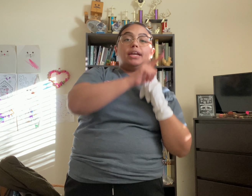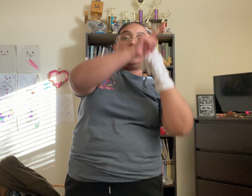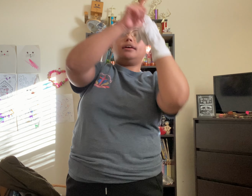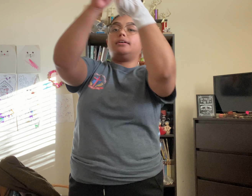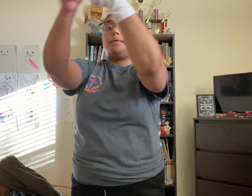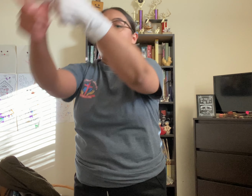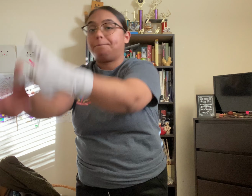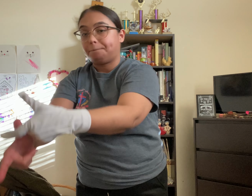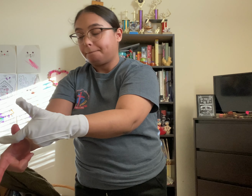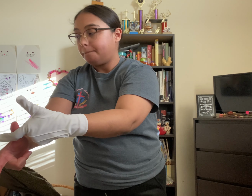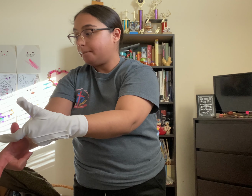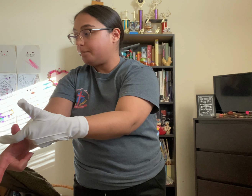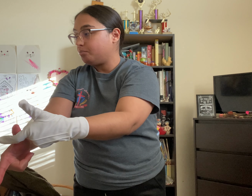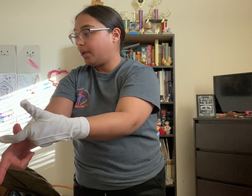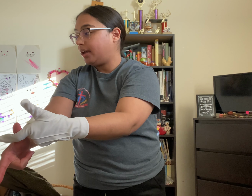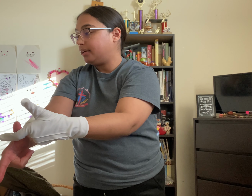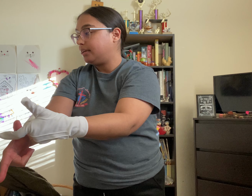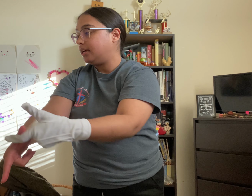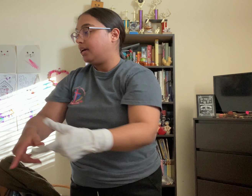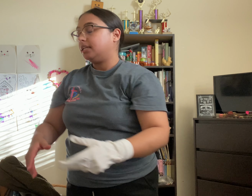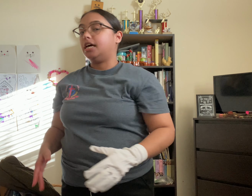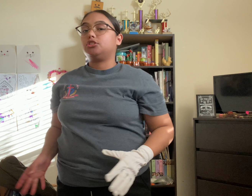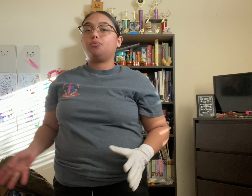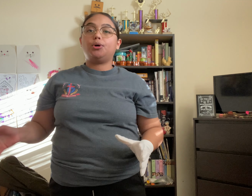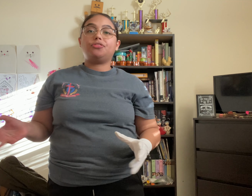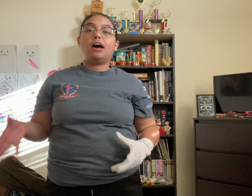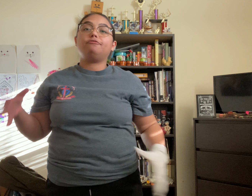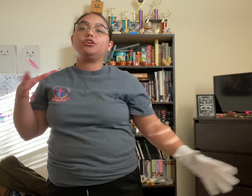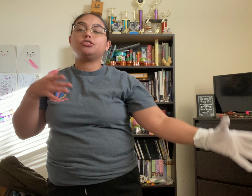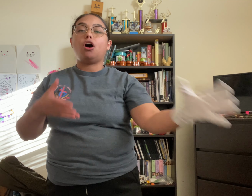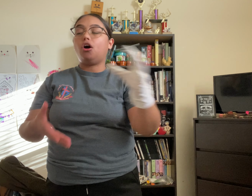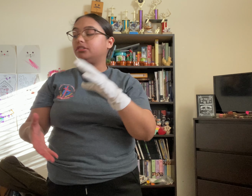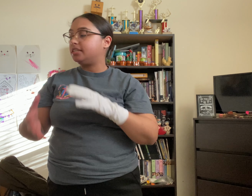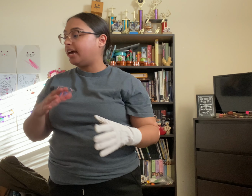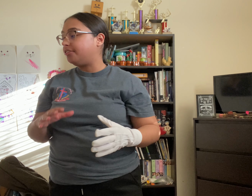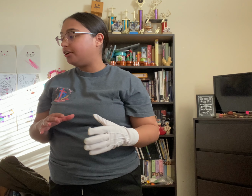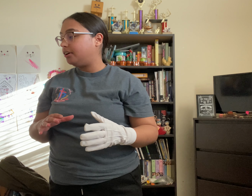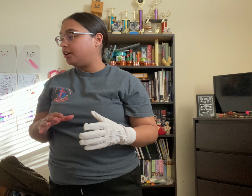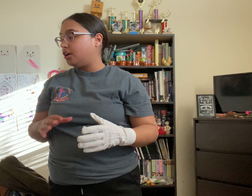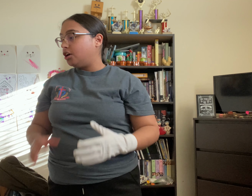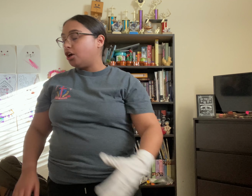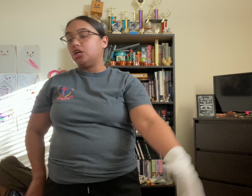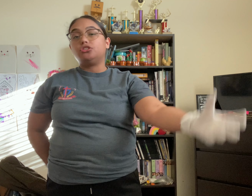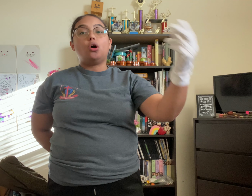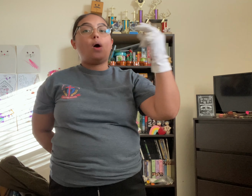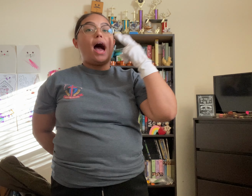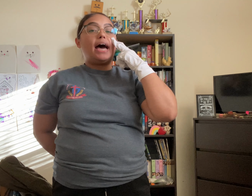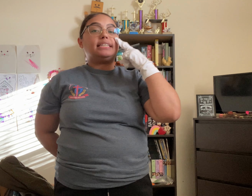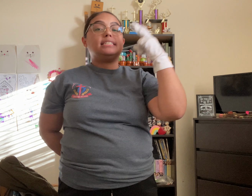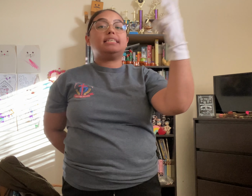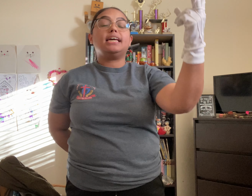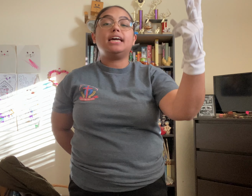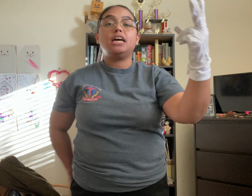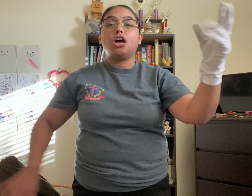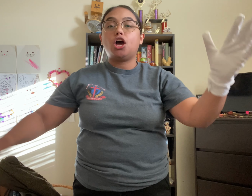running. Okay, let's put that verse all together. So I see